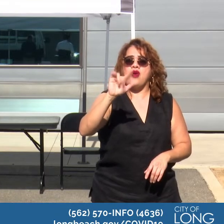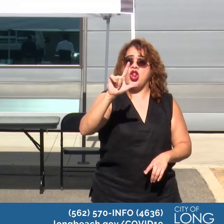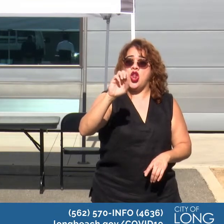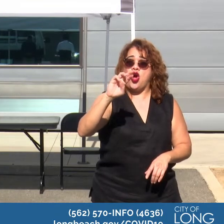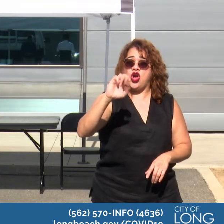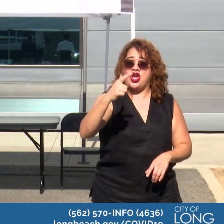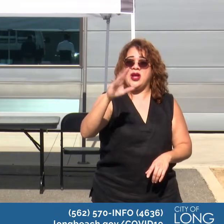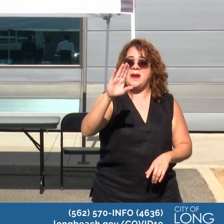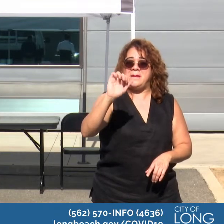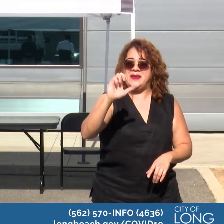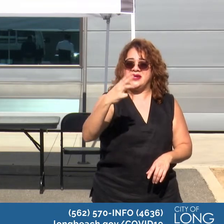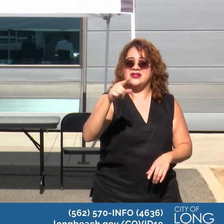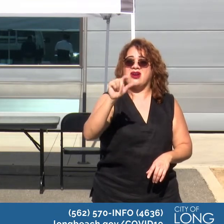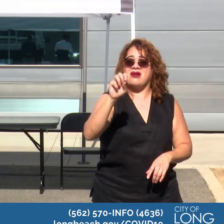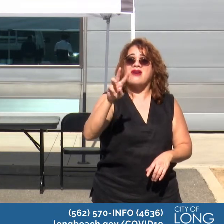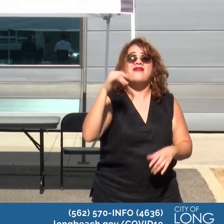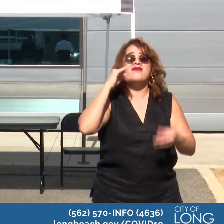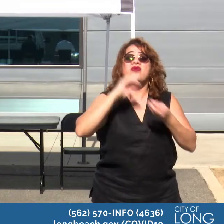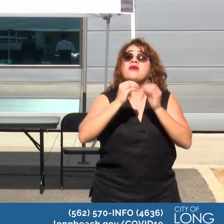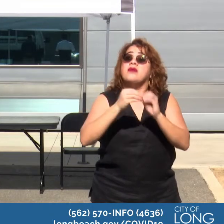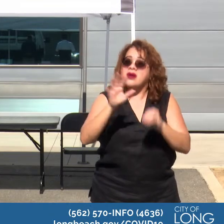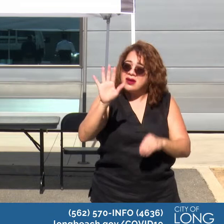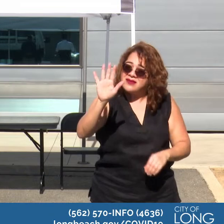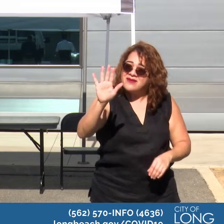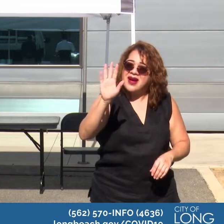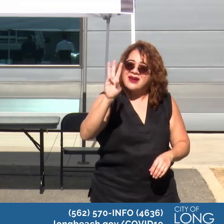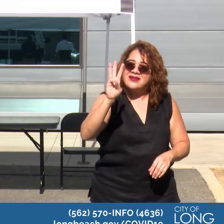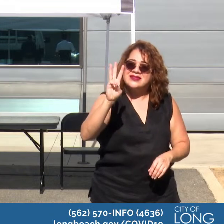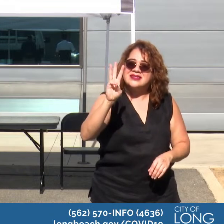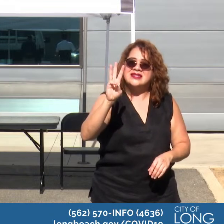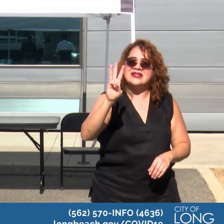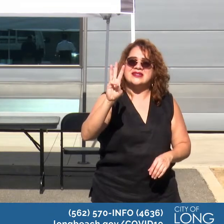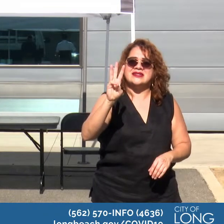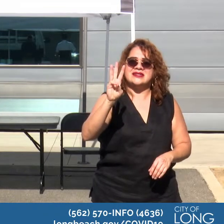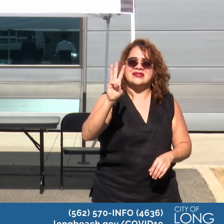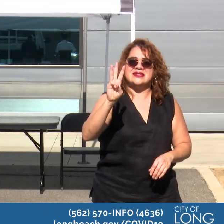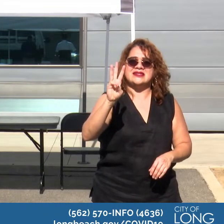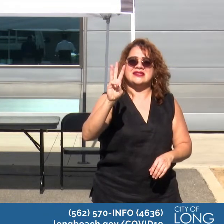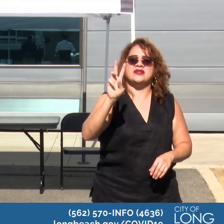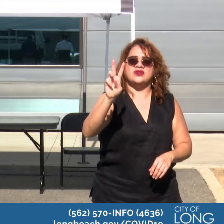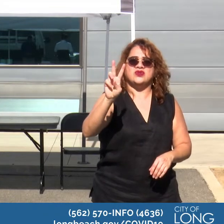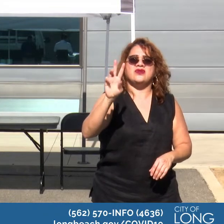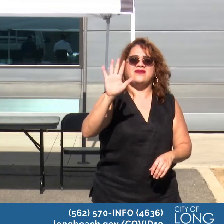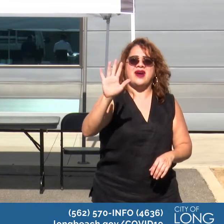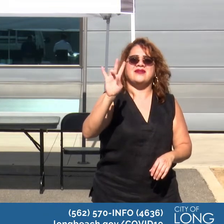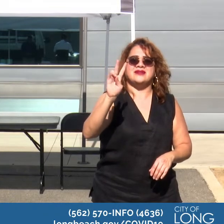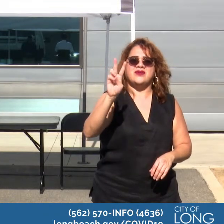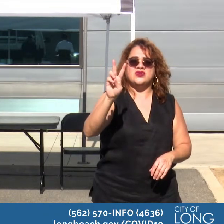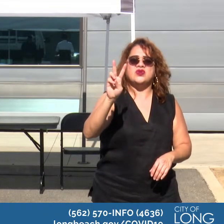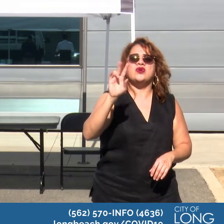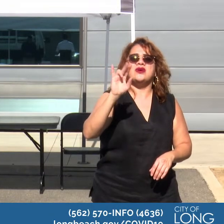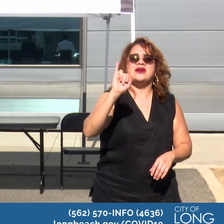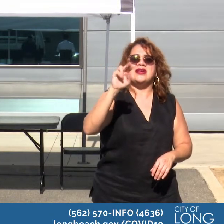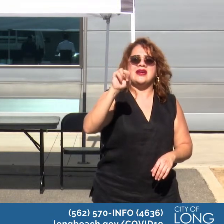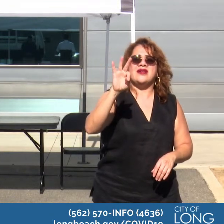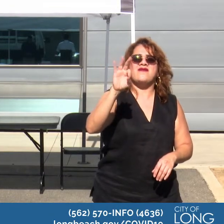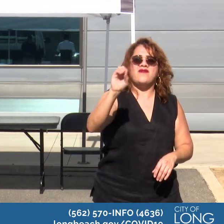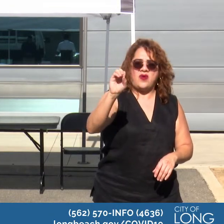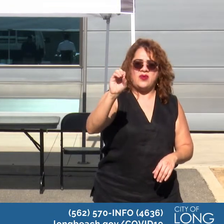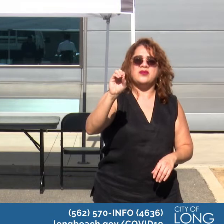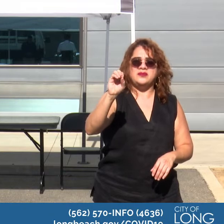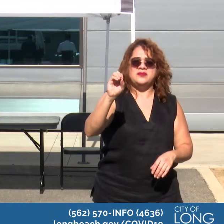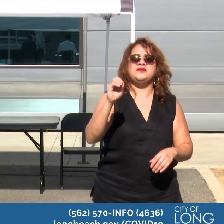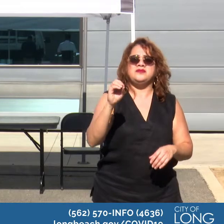562-570-INFO. And of course, be patient. We're getting back to those emails within a day or two. But please know that we will get you scheduled for a